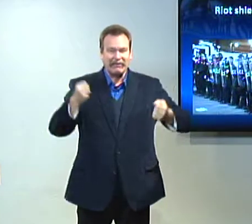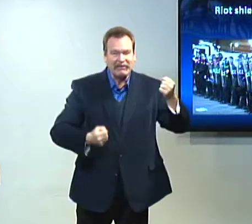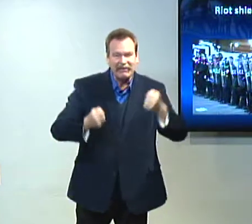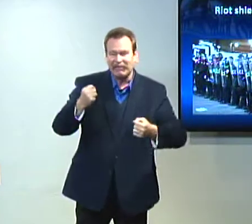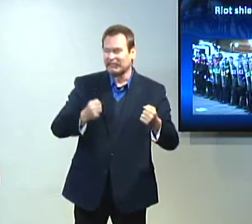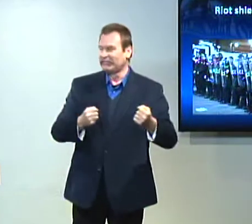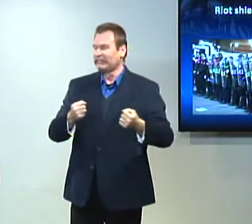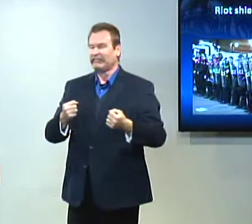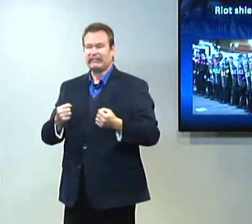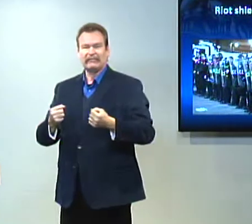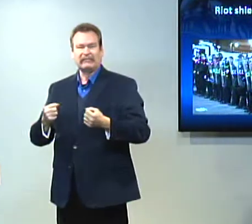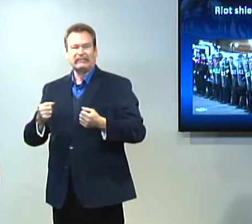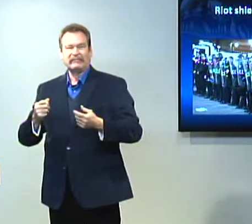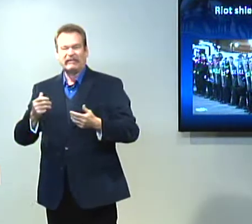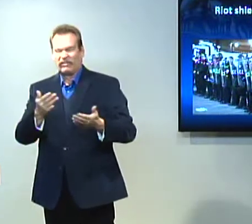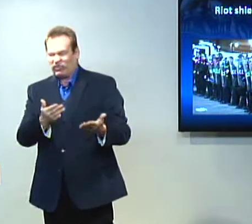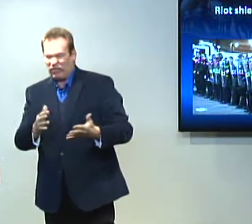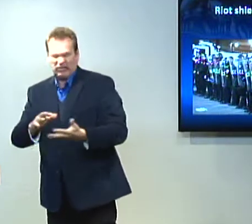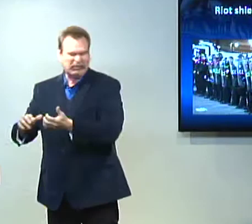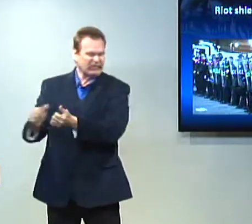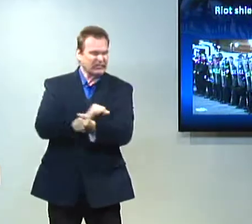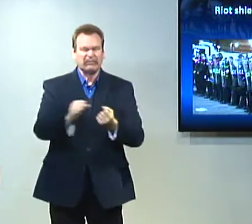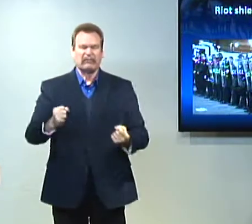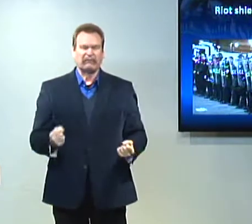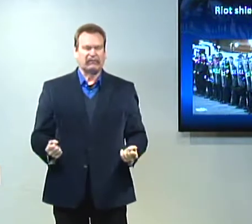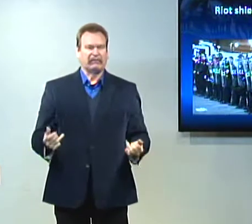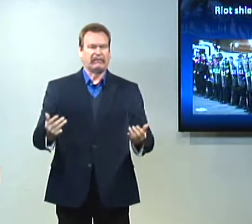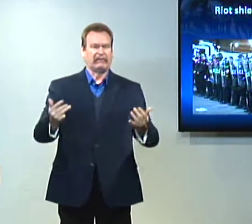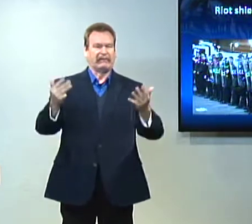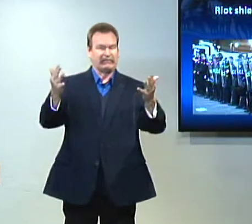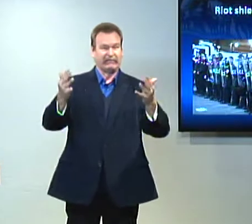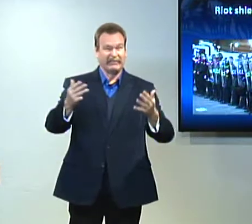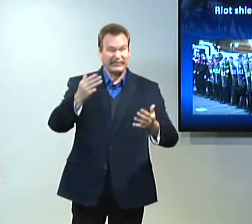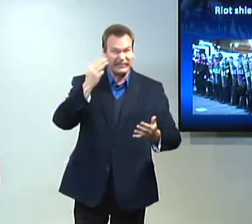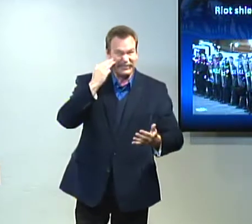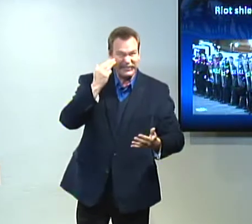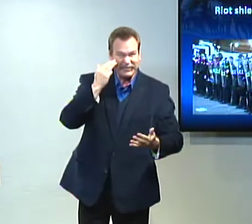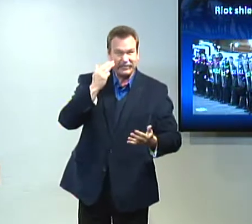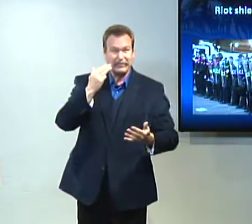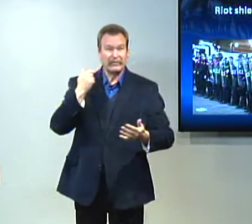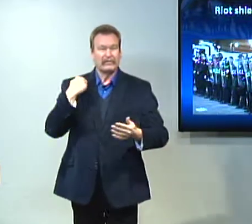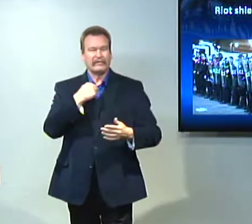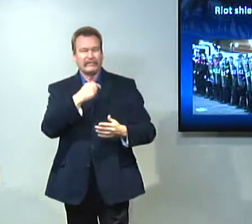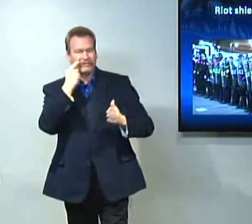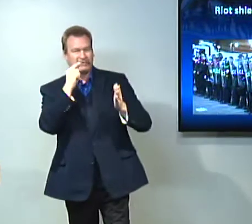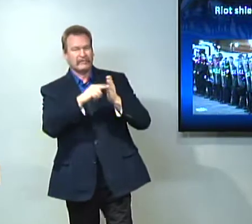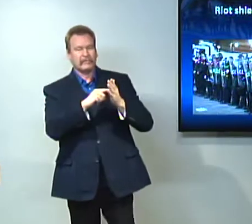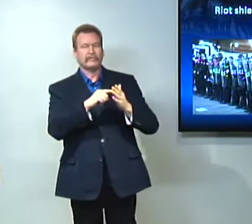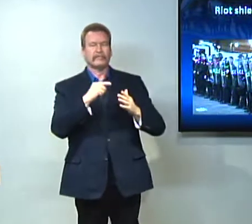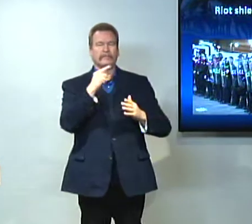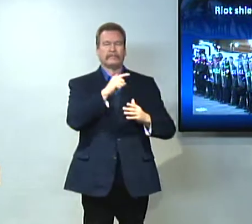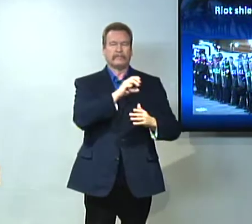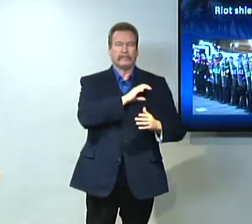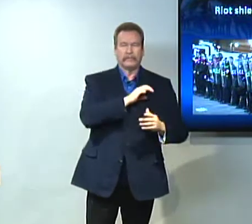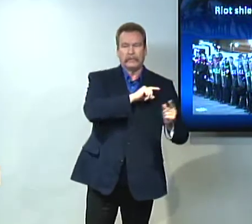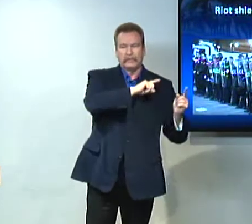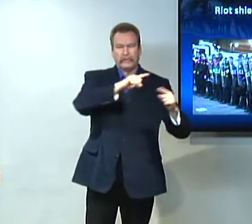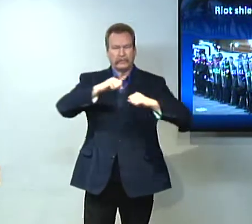maybe they even commit acts of violence and destroy private property or catch things on fire. And so